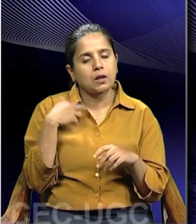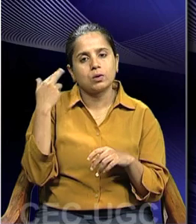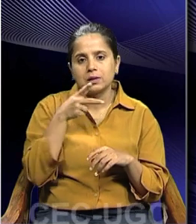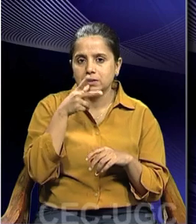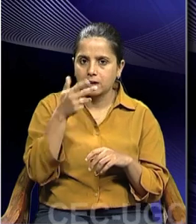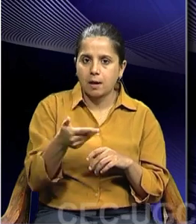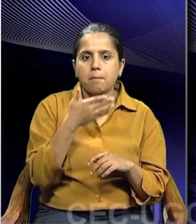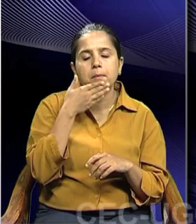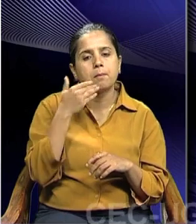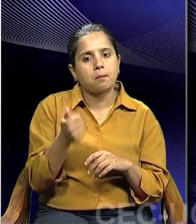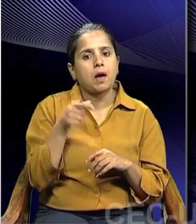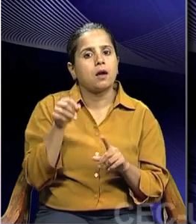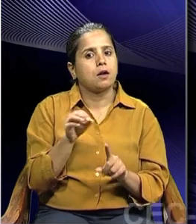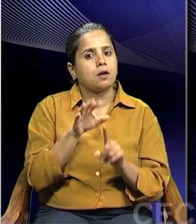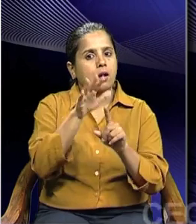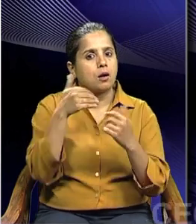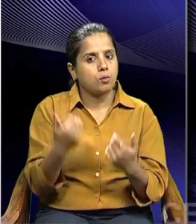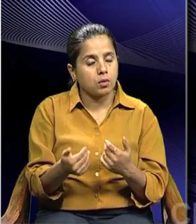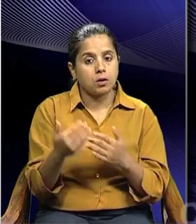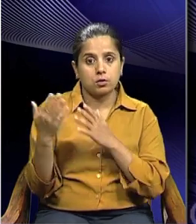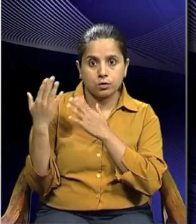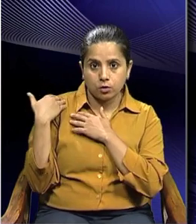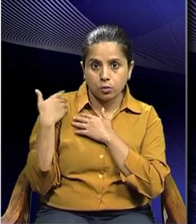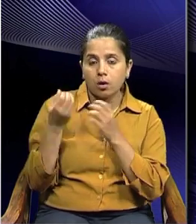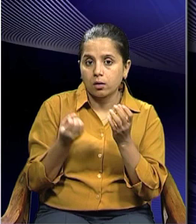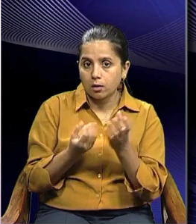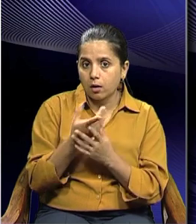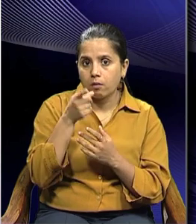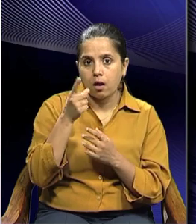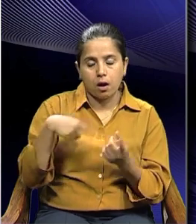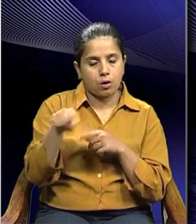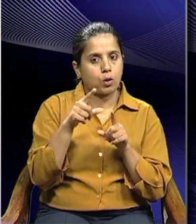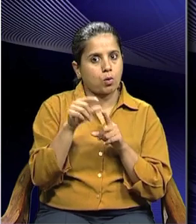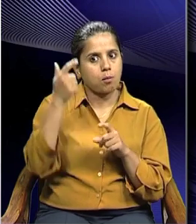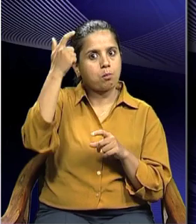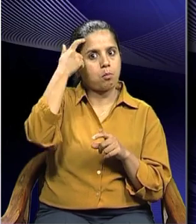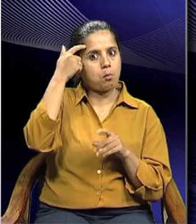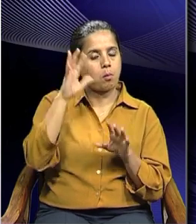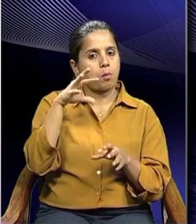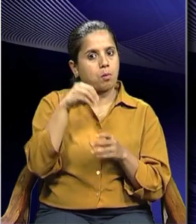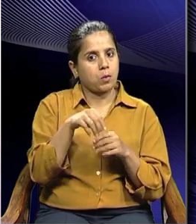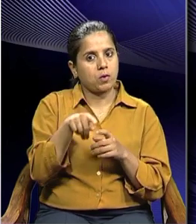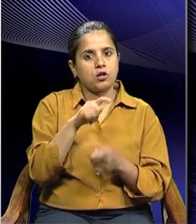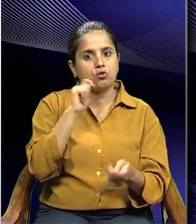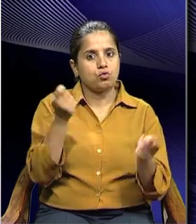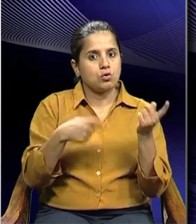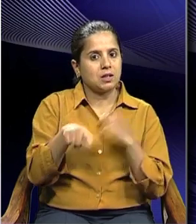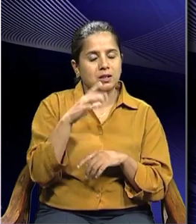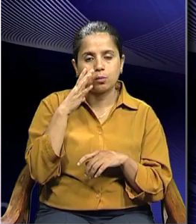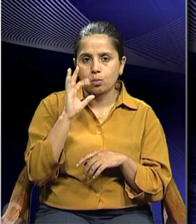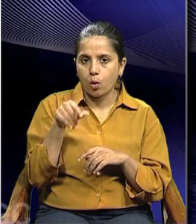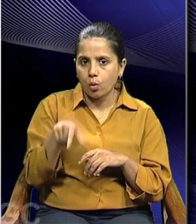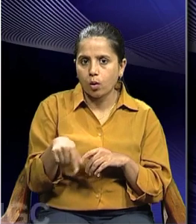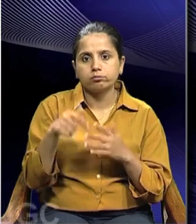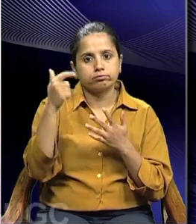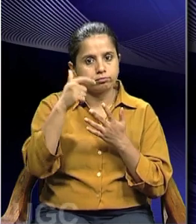approach. Responses and initiatives, they are developed keeping in mind the changes in these important factors, that